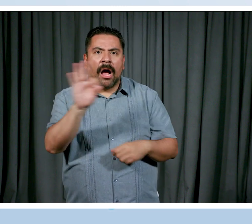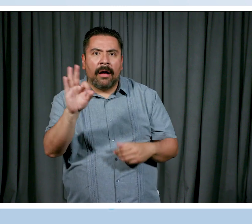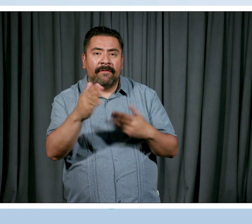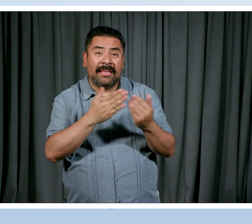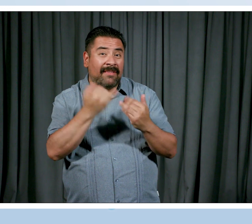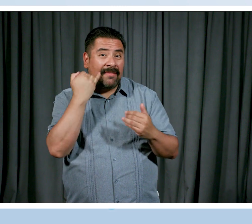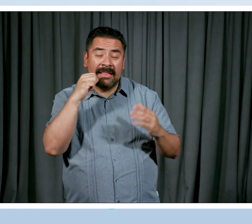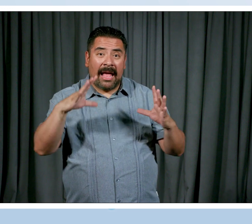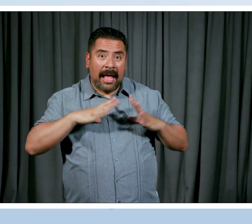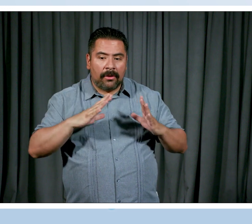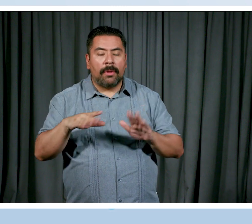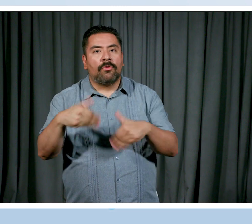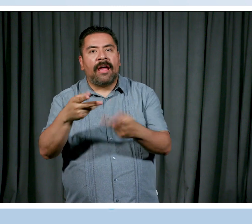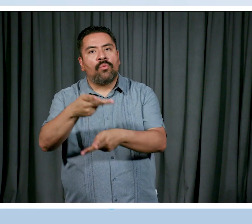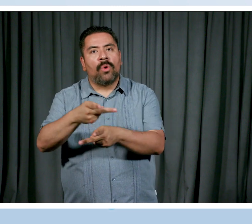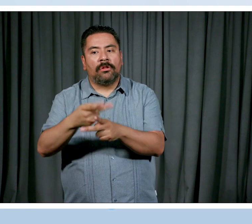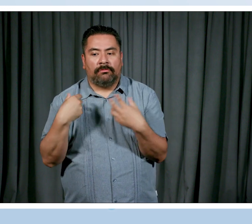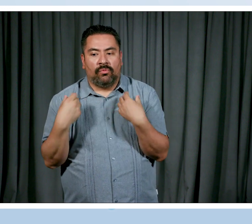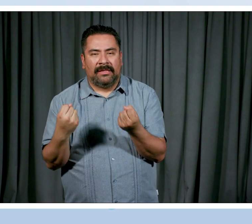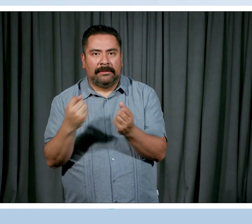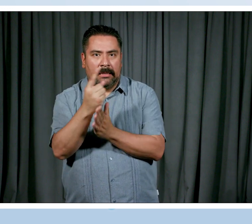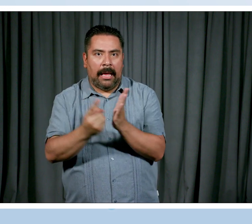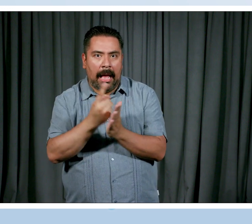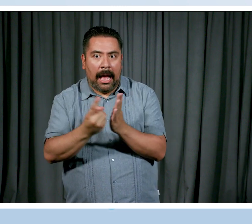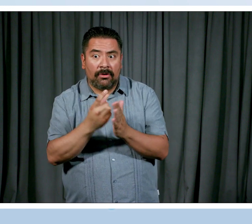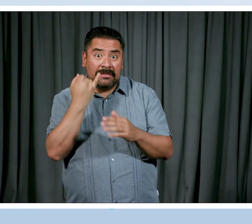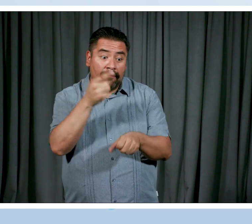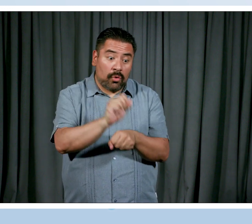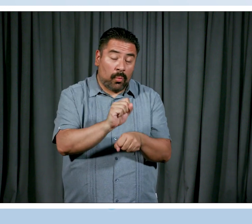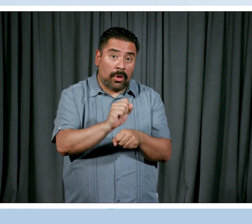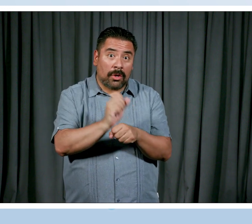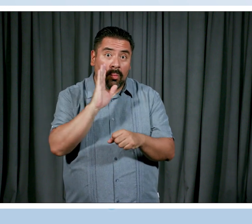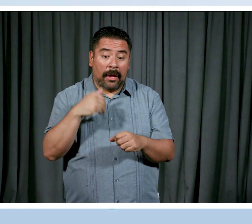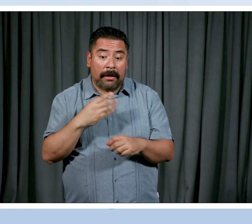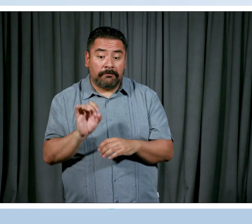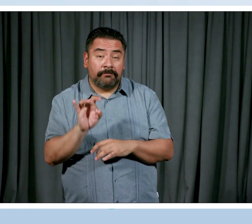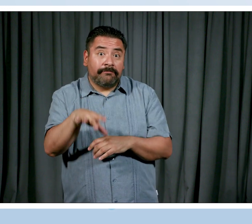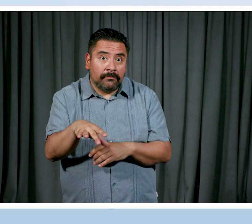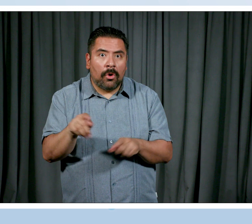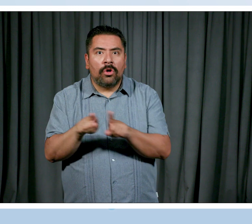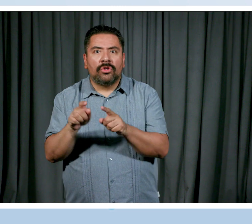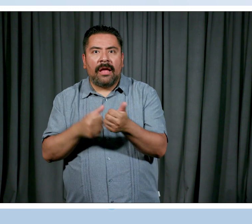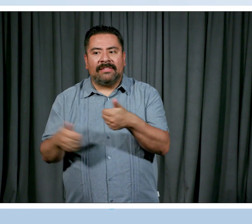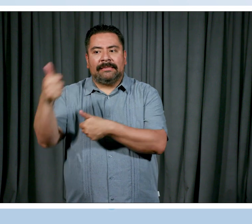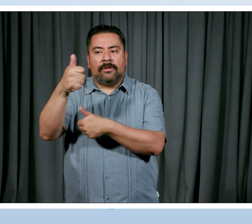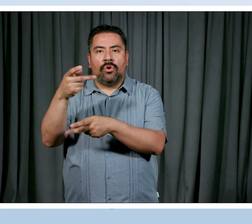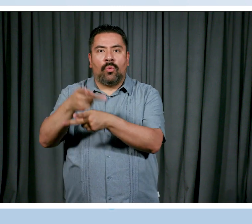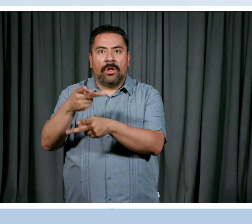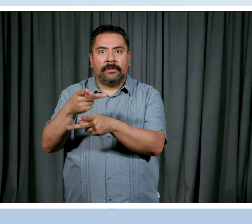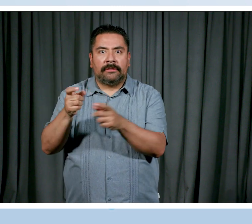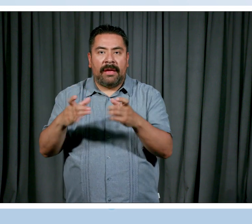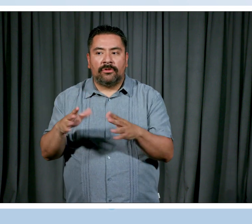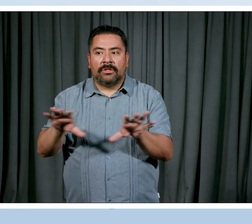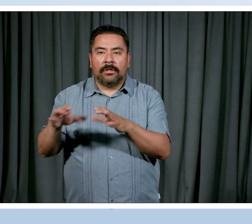scheduled. We provide wellness hours for folks where it's if you're working, you're going to get a TISC. And we also have a senior wellness manager who does breath